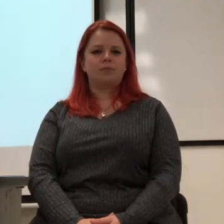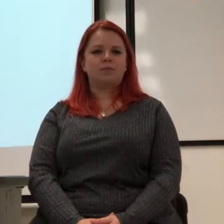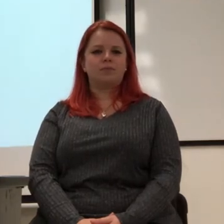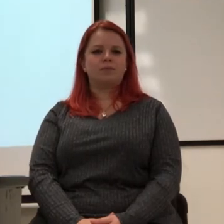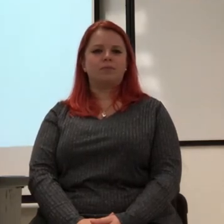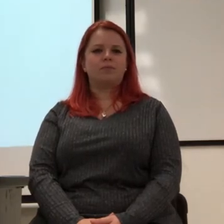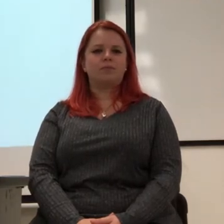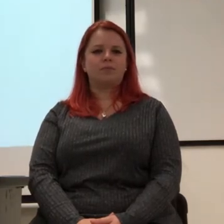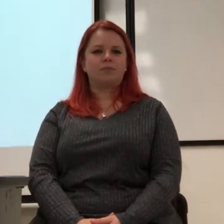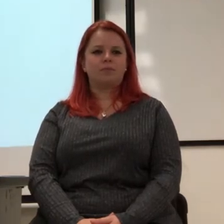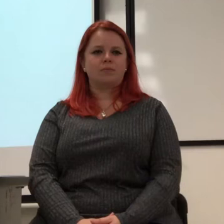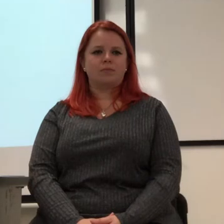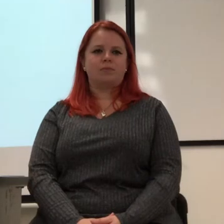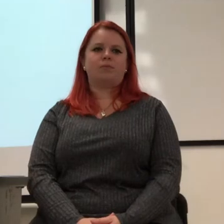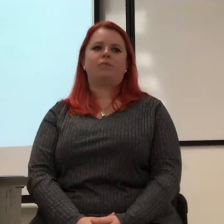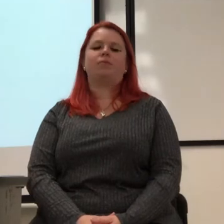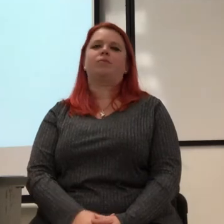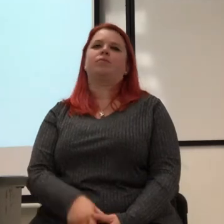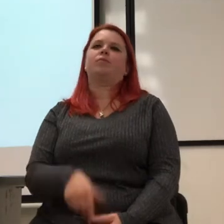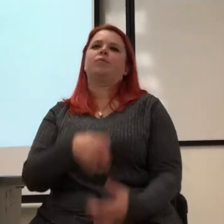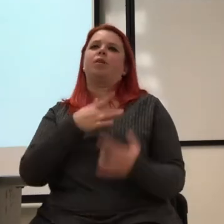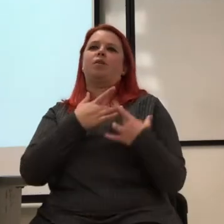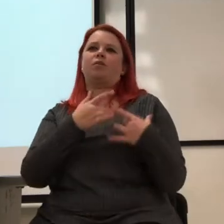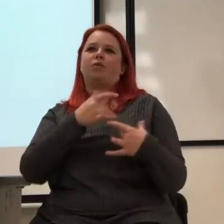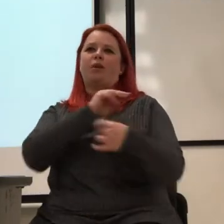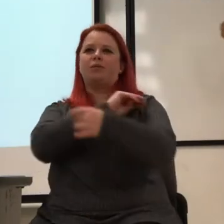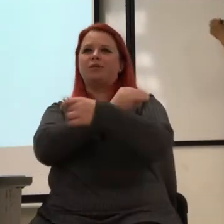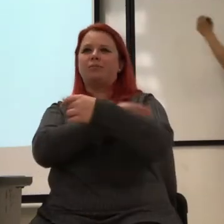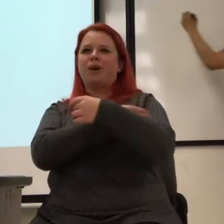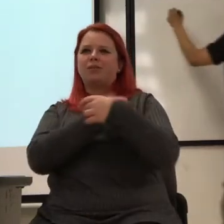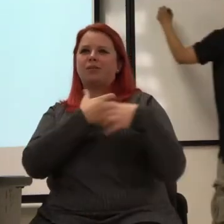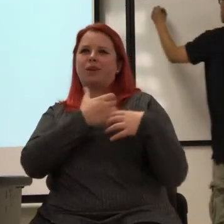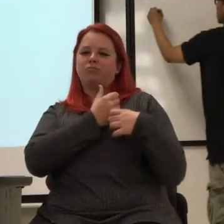That pushes blood forward into the arteries.